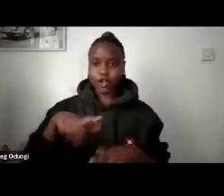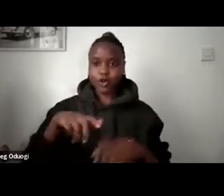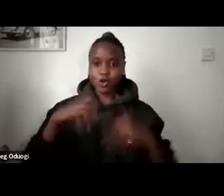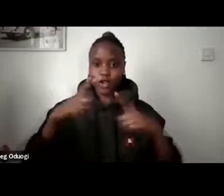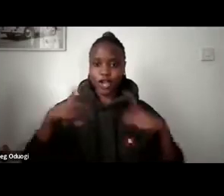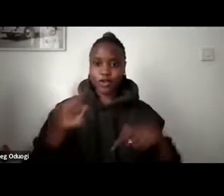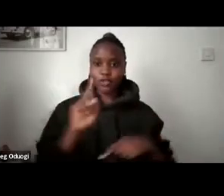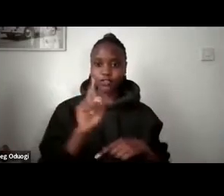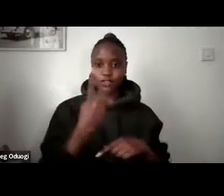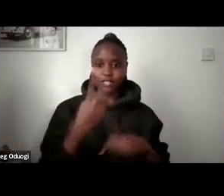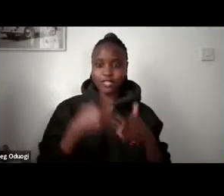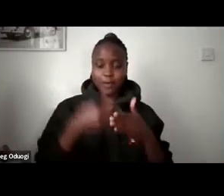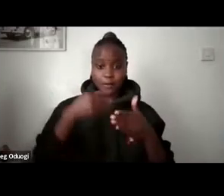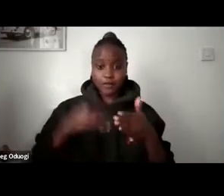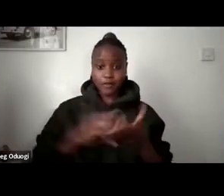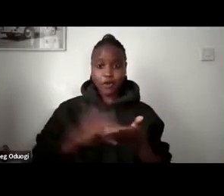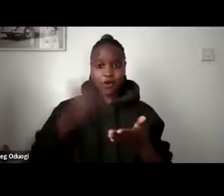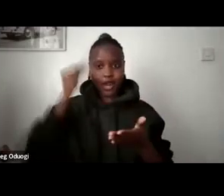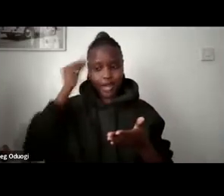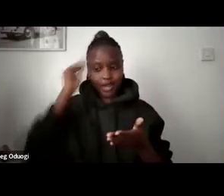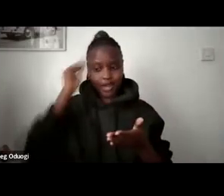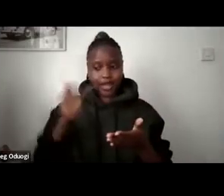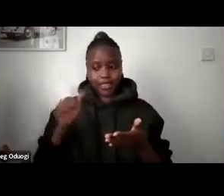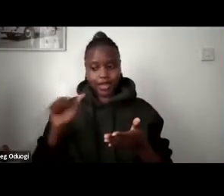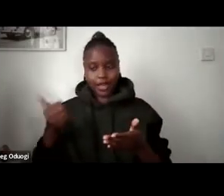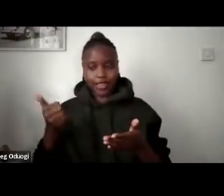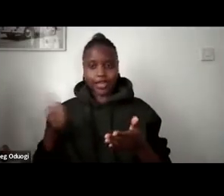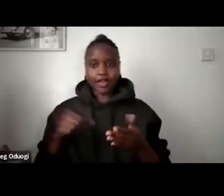before learning on or taking on other foreign languages.